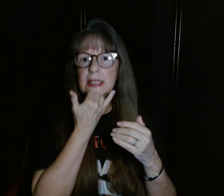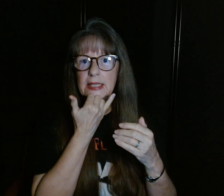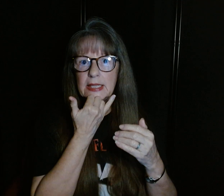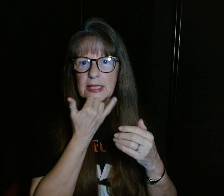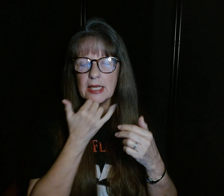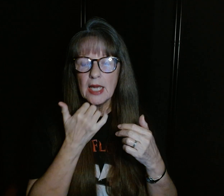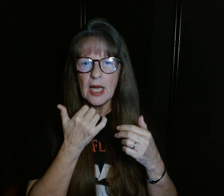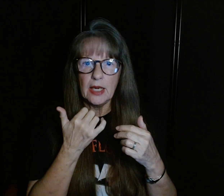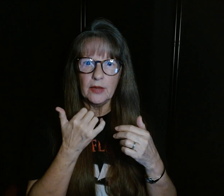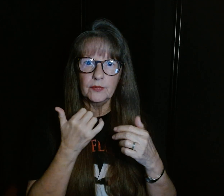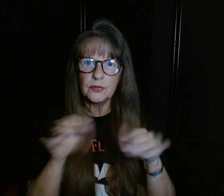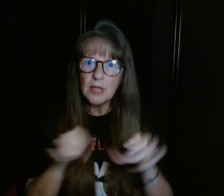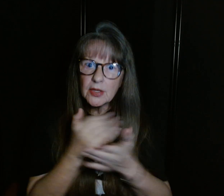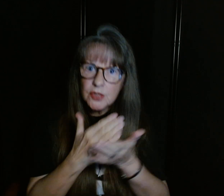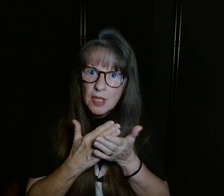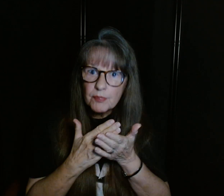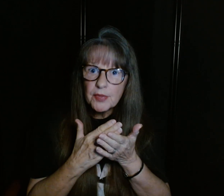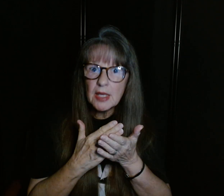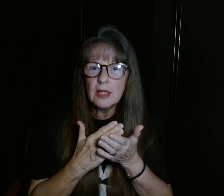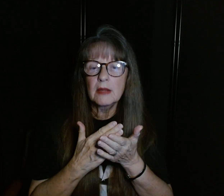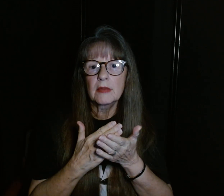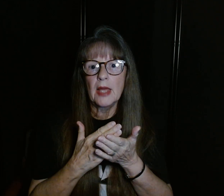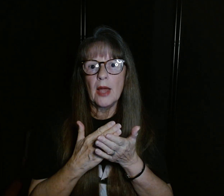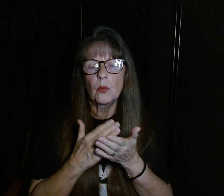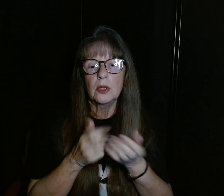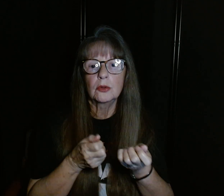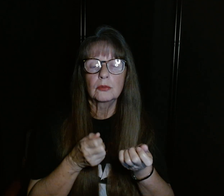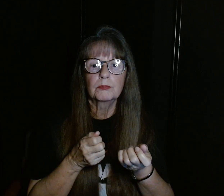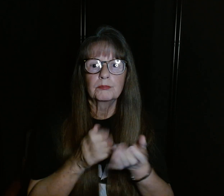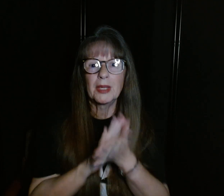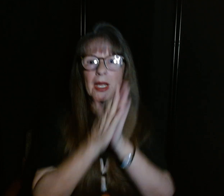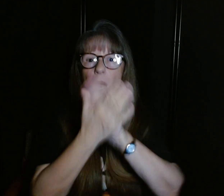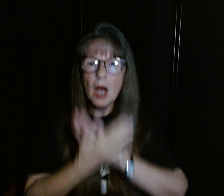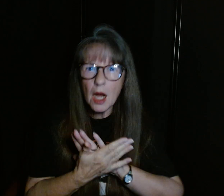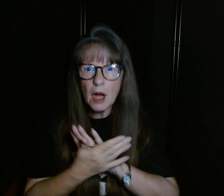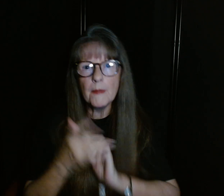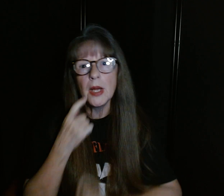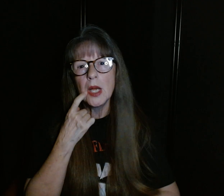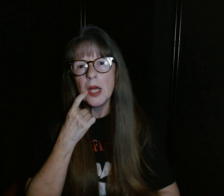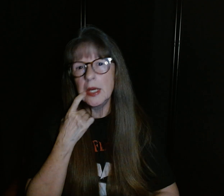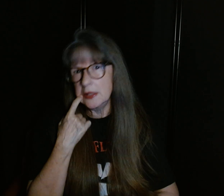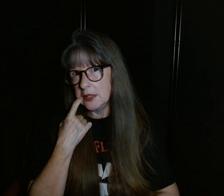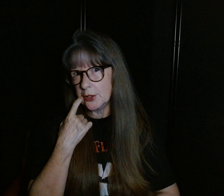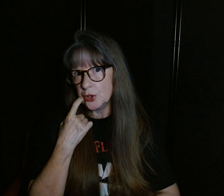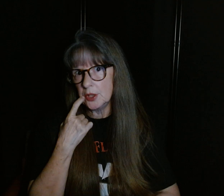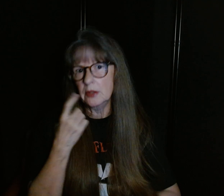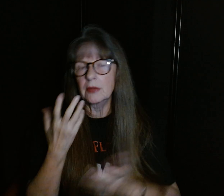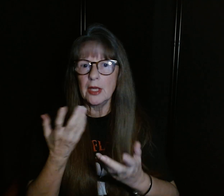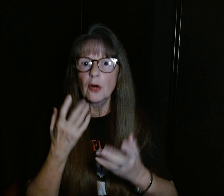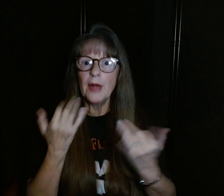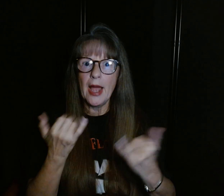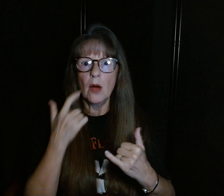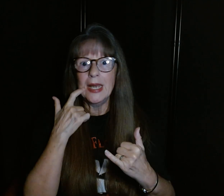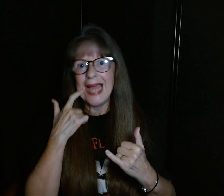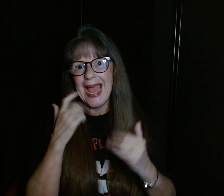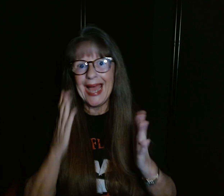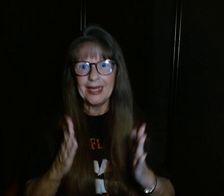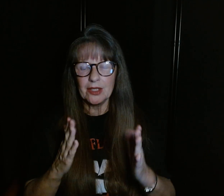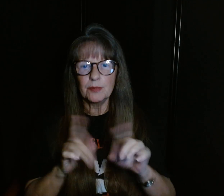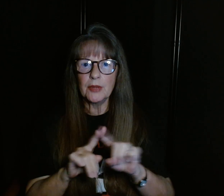accidentally done something that would become an addiction, that they are now an addict, but they're